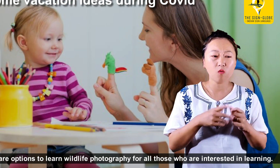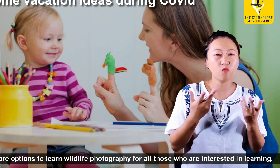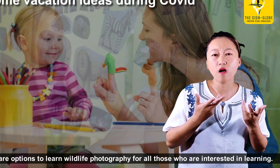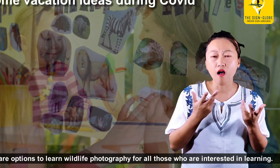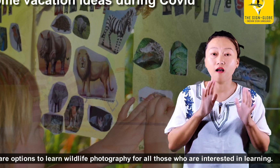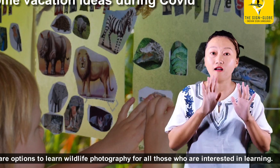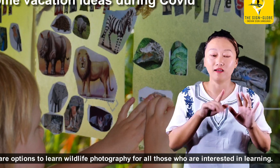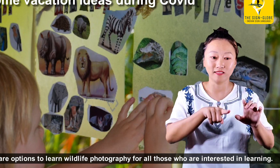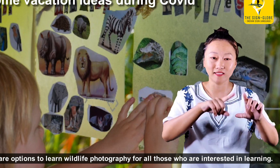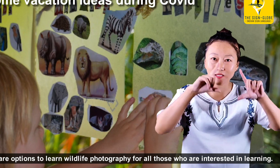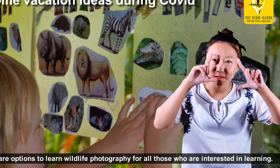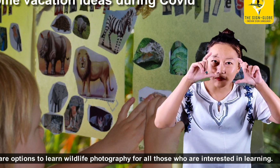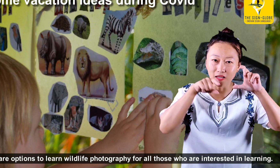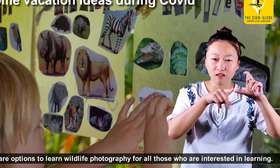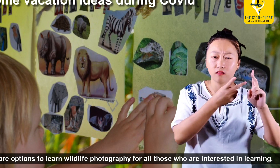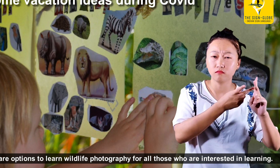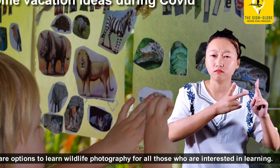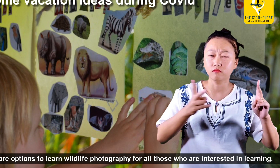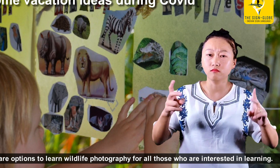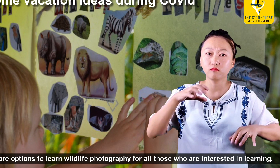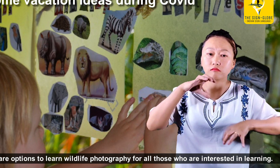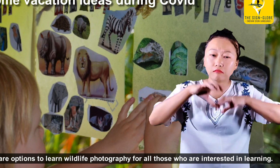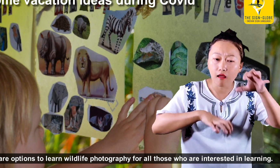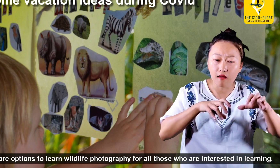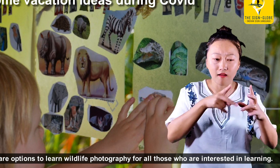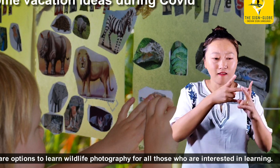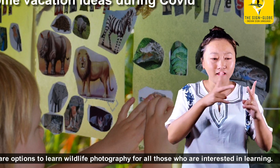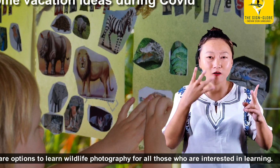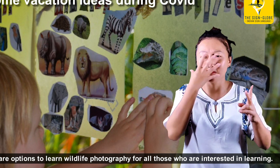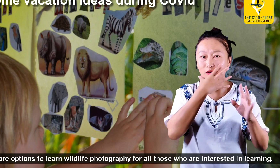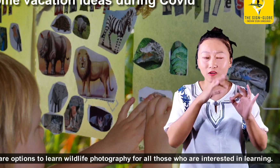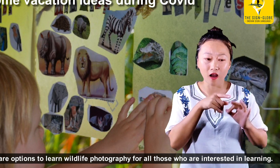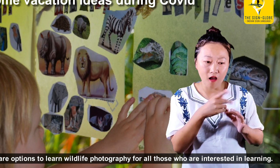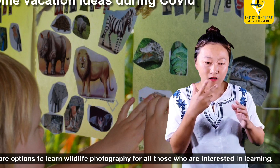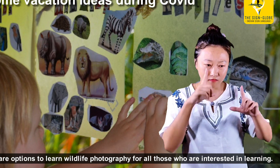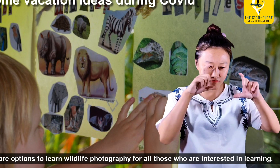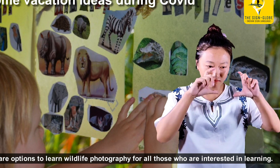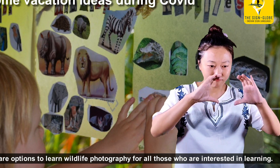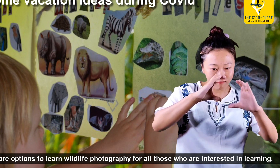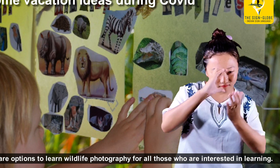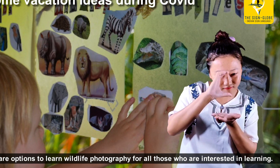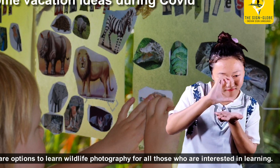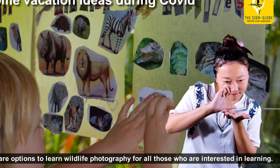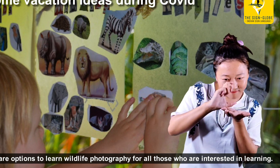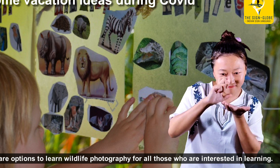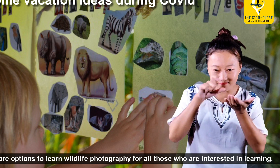There are options to learn wildlife photography for all those who are interested in learning.